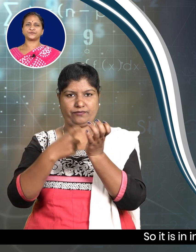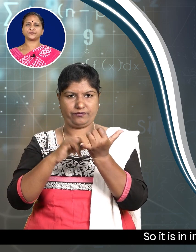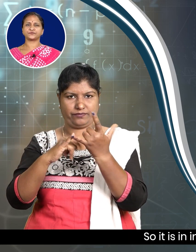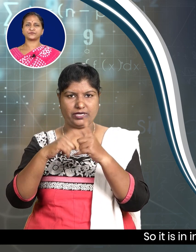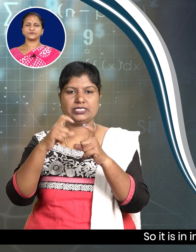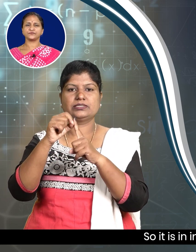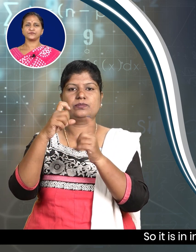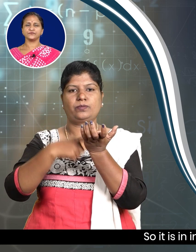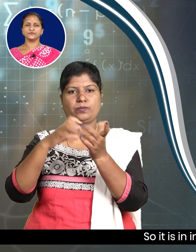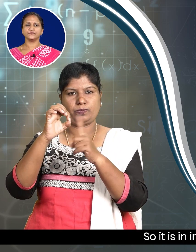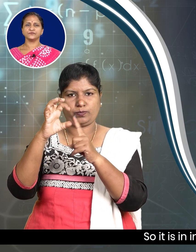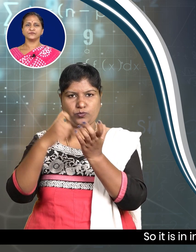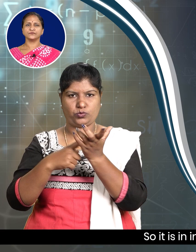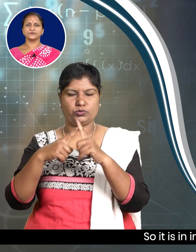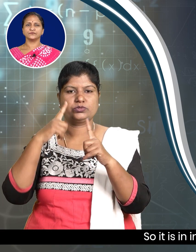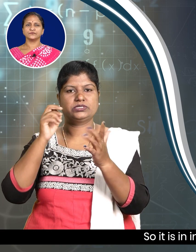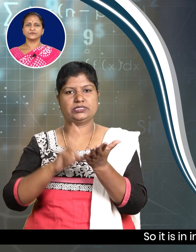proportion.